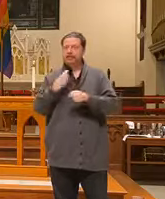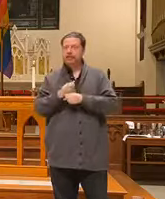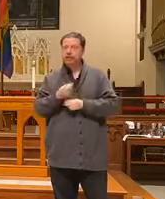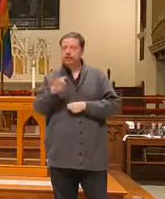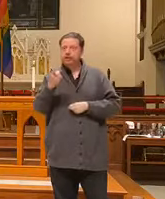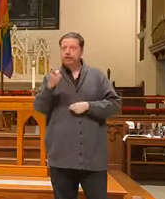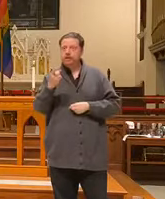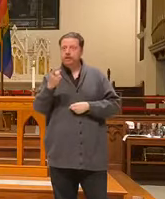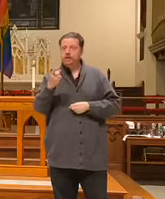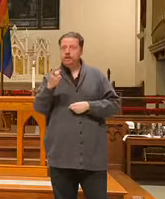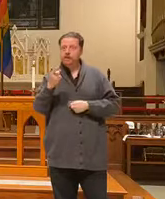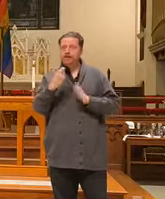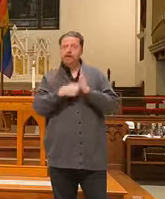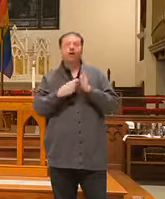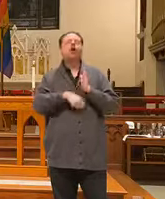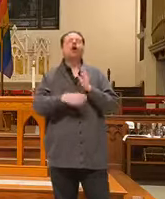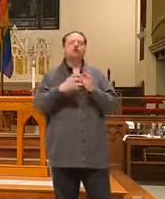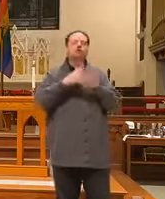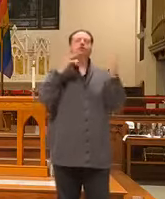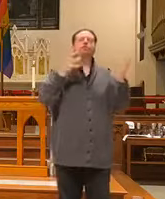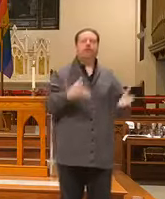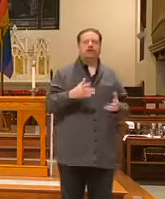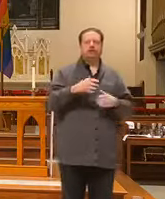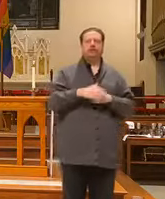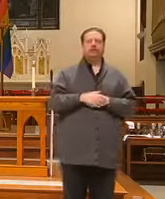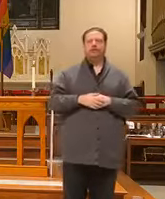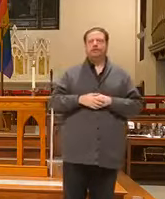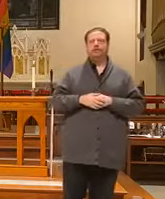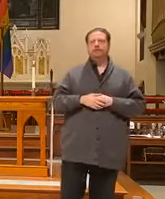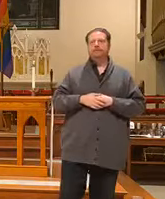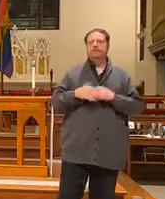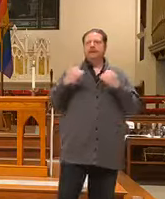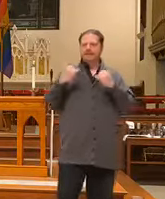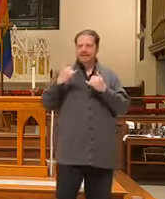sorry? The cost was too much.